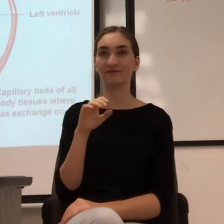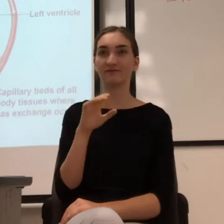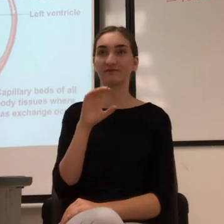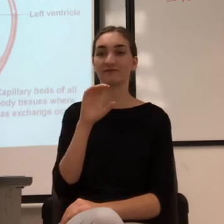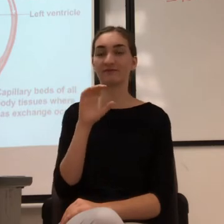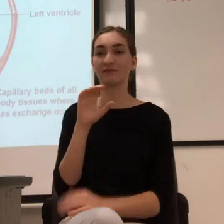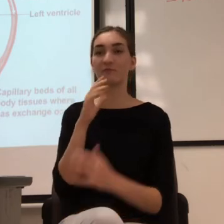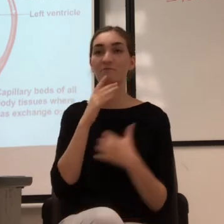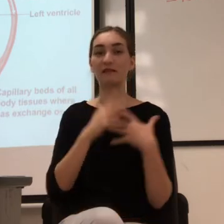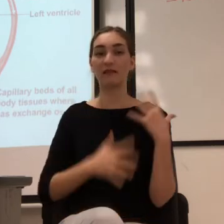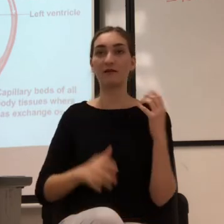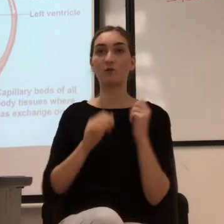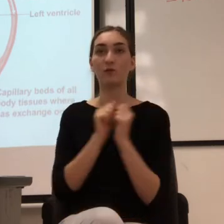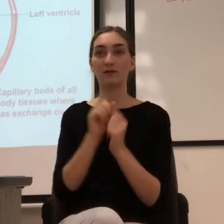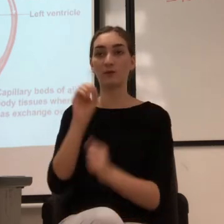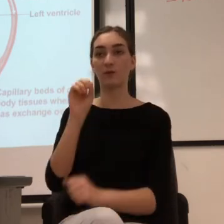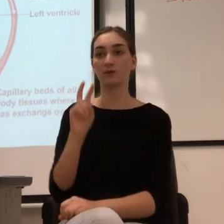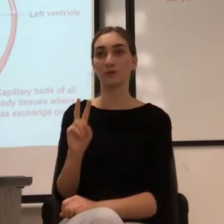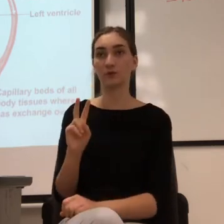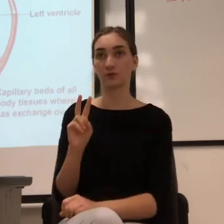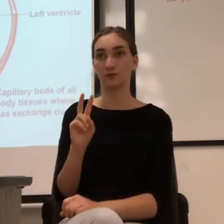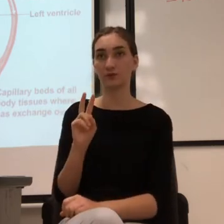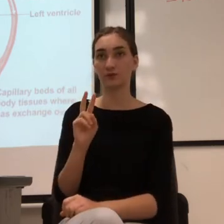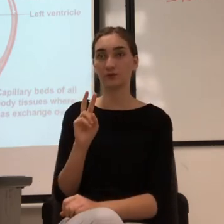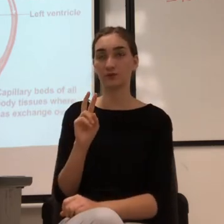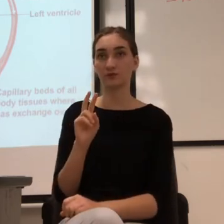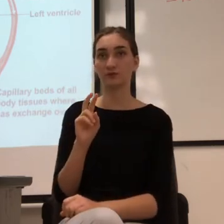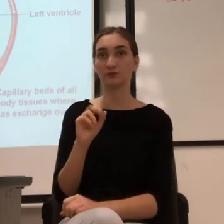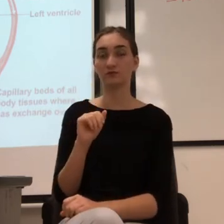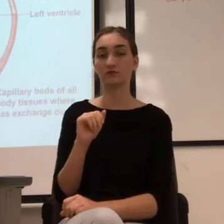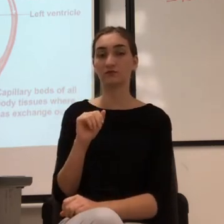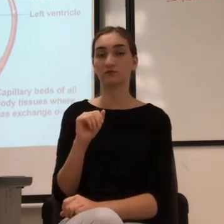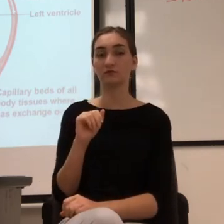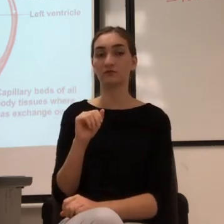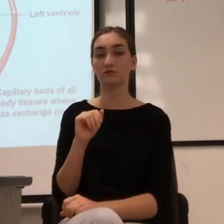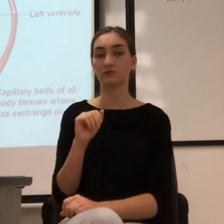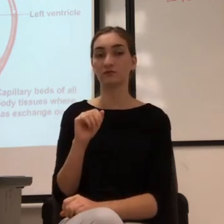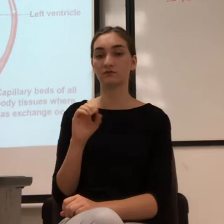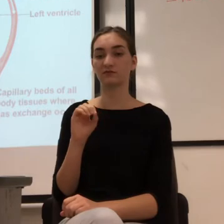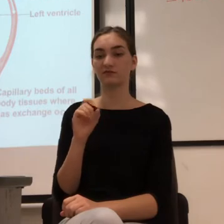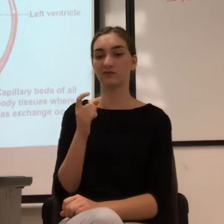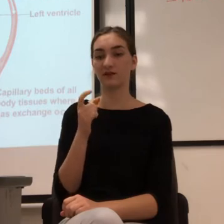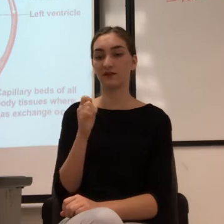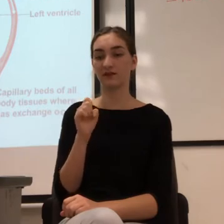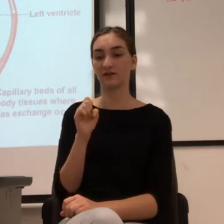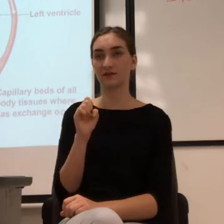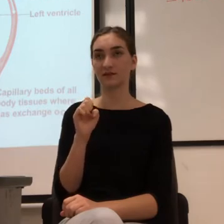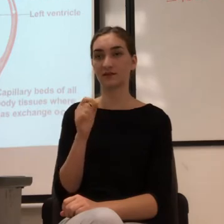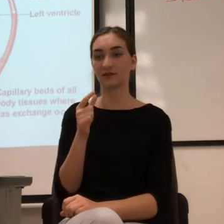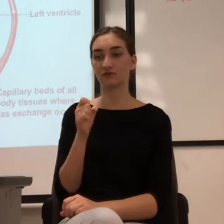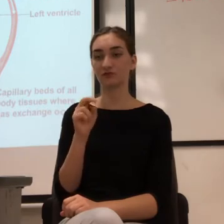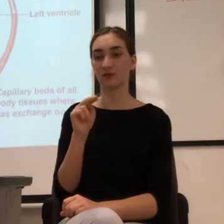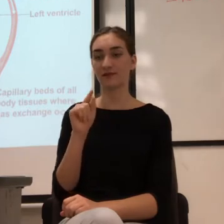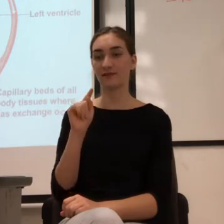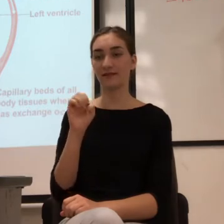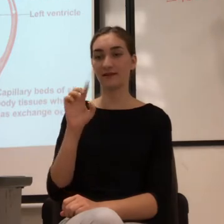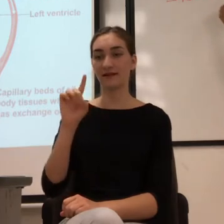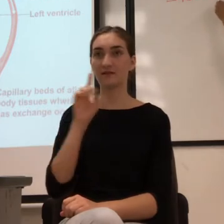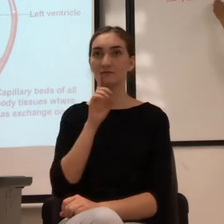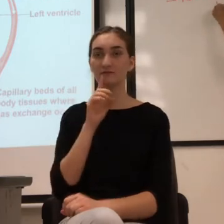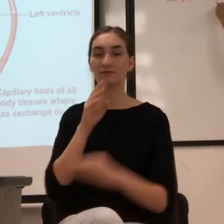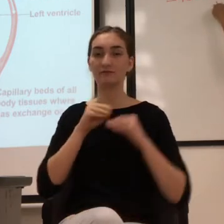oxygenated blood to the whole body.